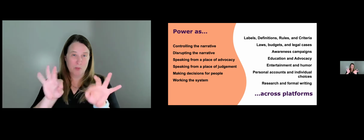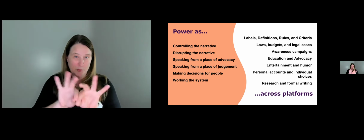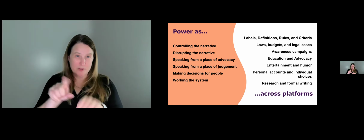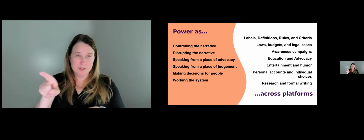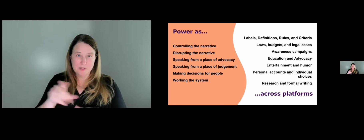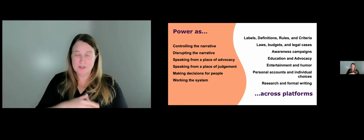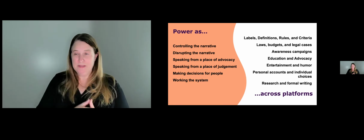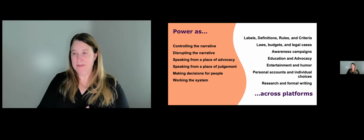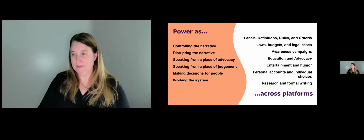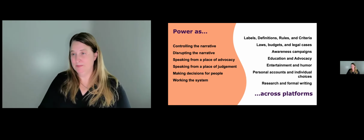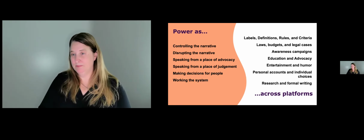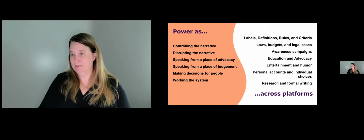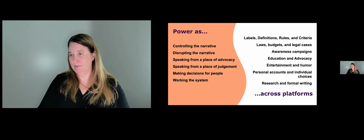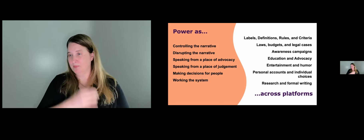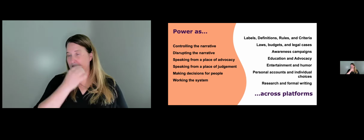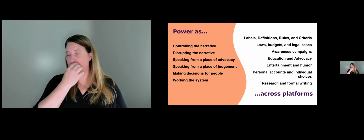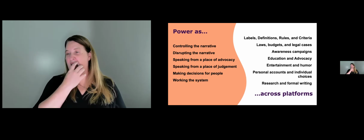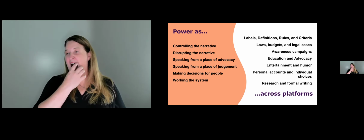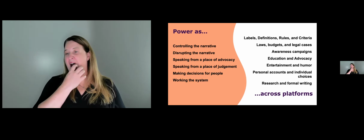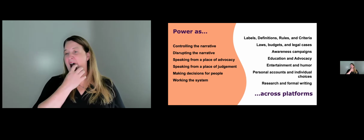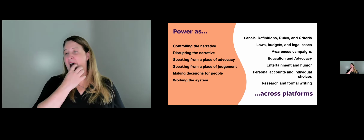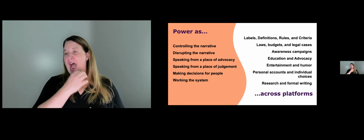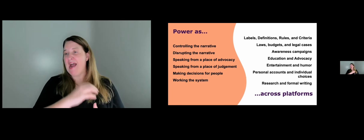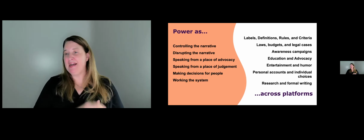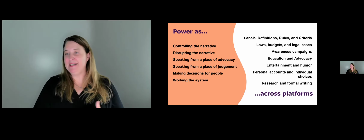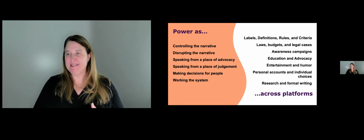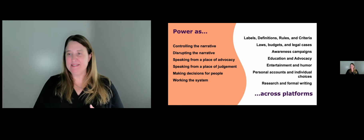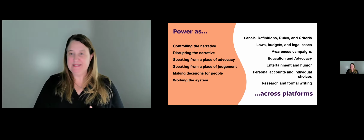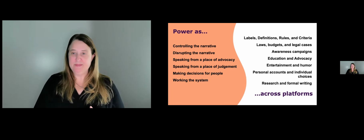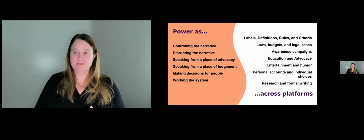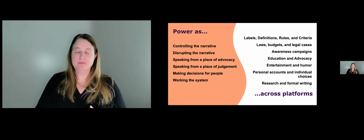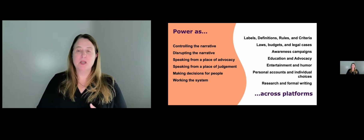legal classes, it's all very important.